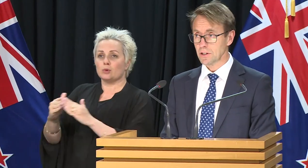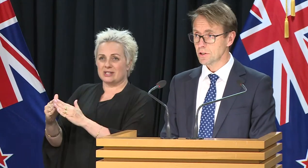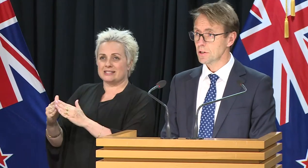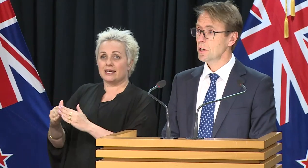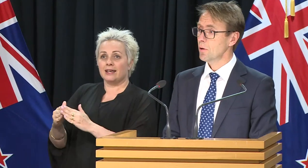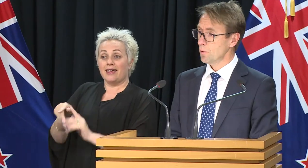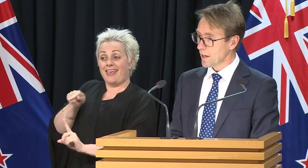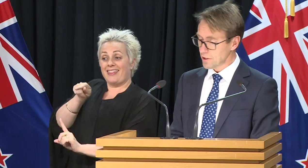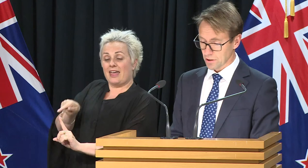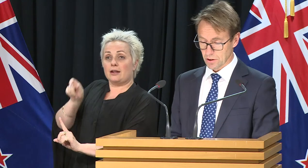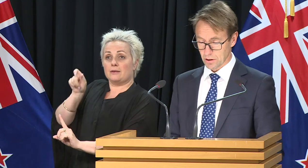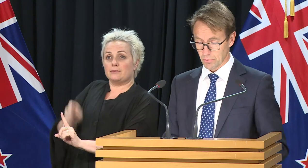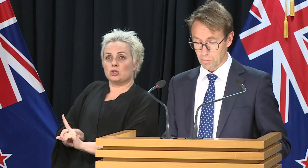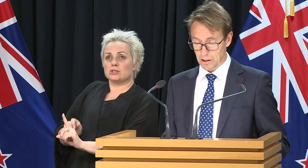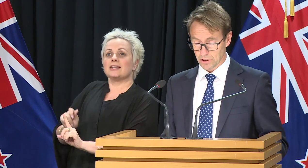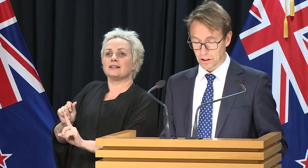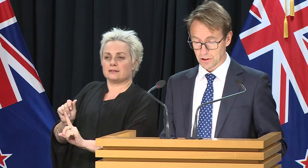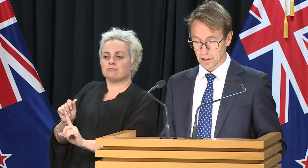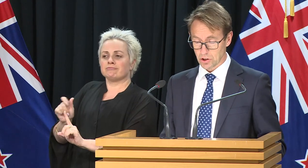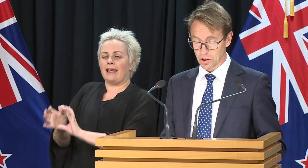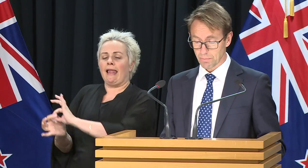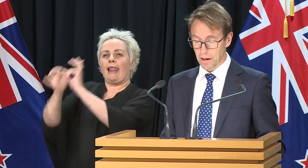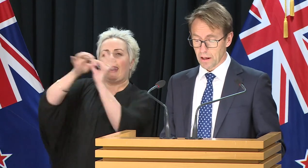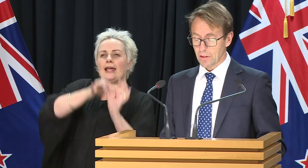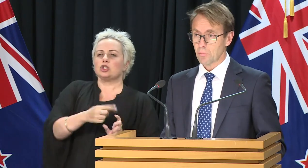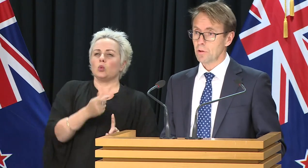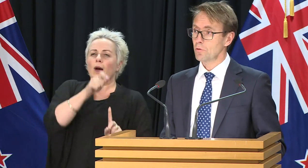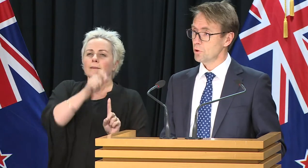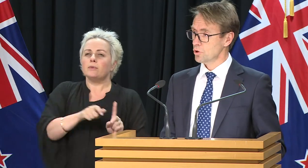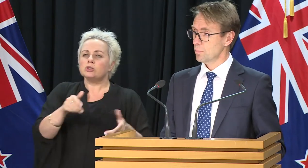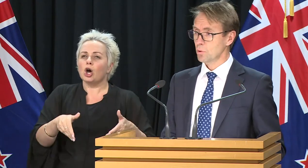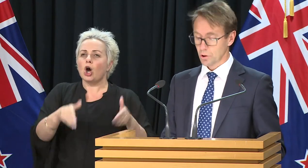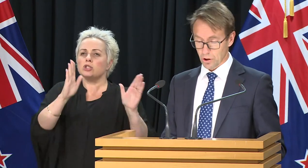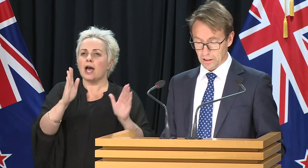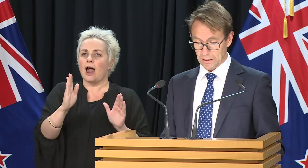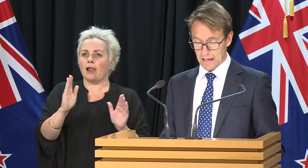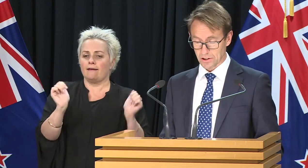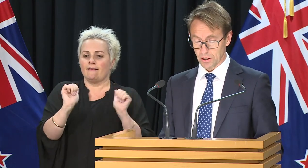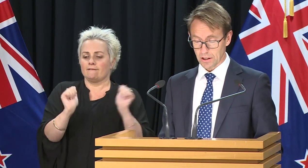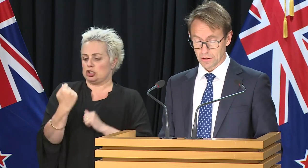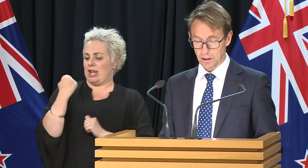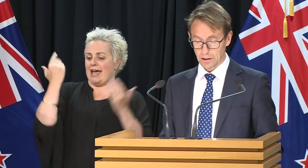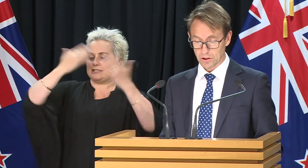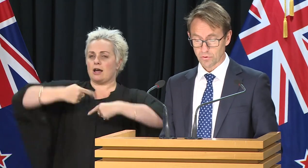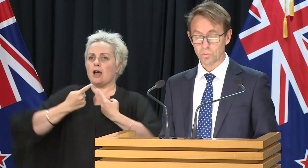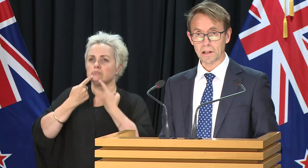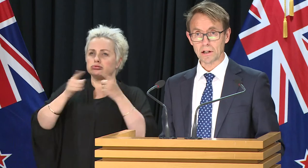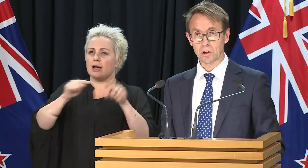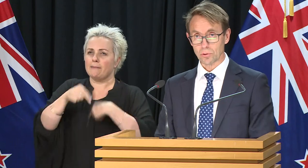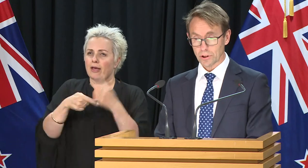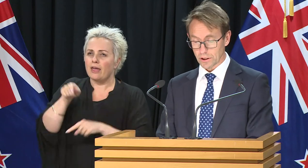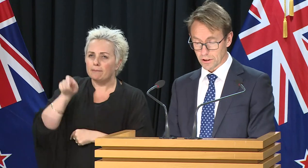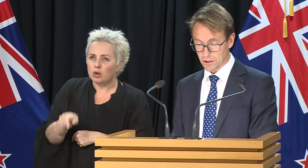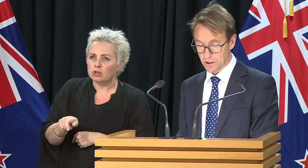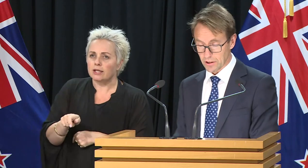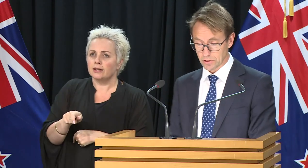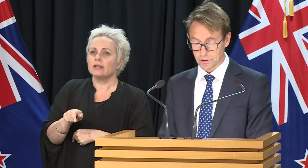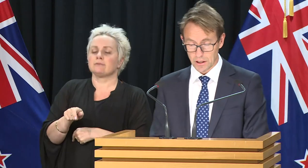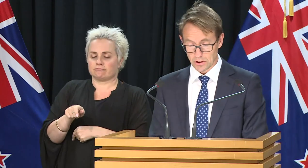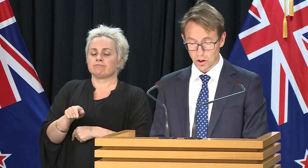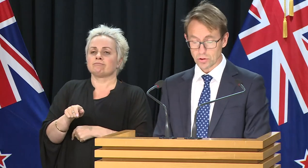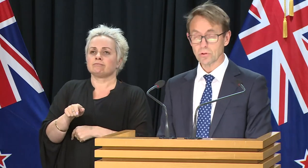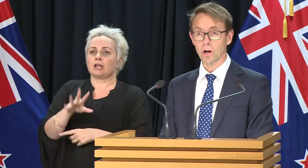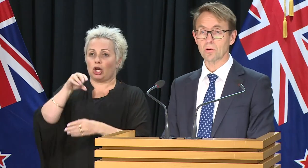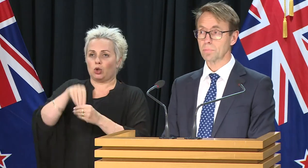is the case related to managed isolation that we first reported on last night and is formally included in